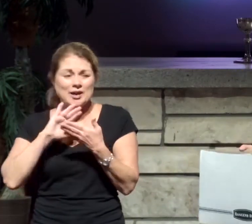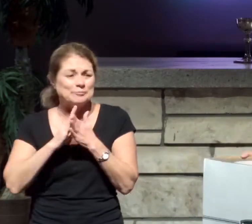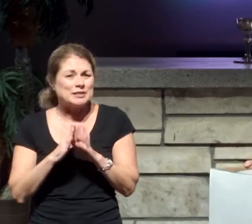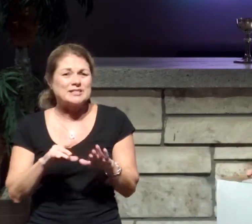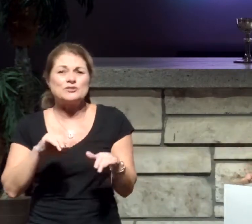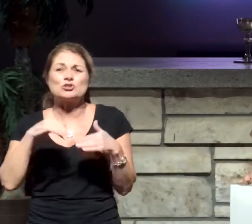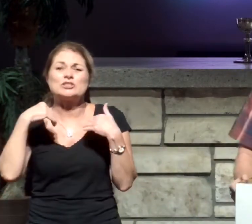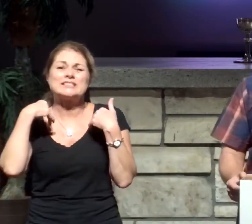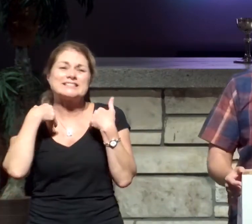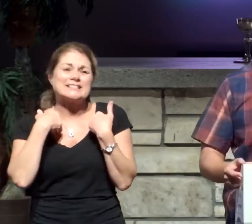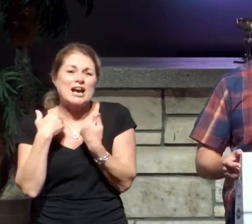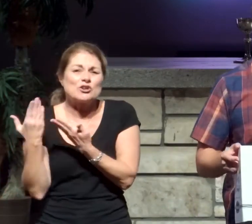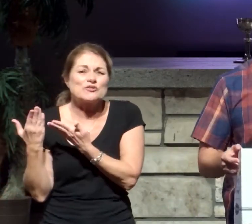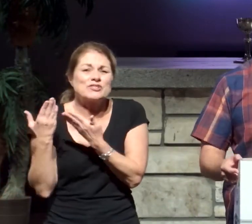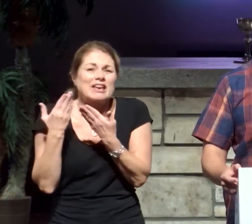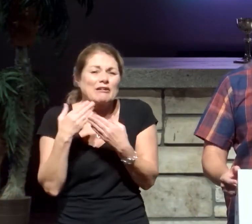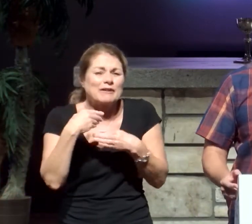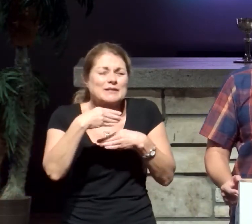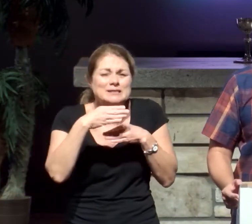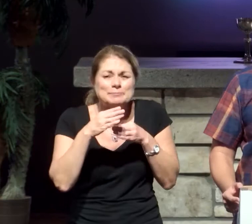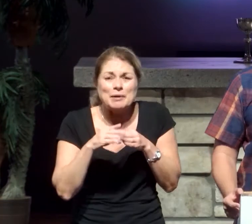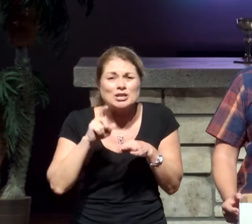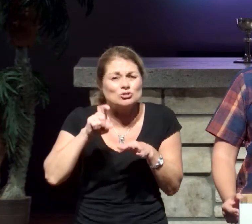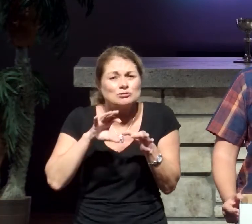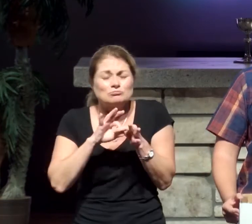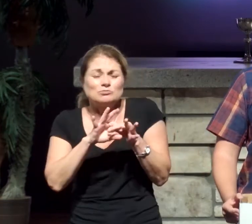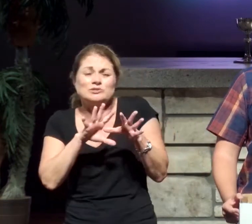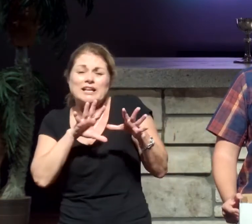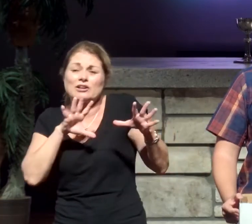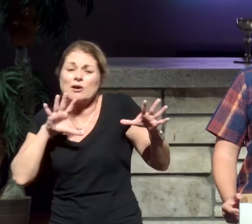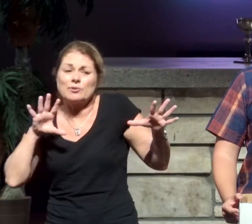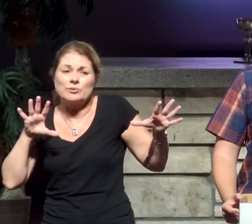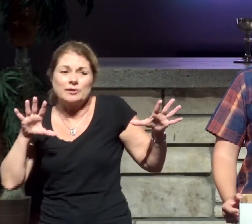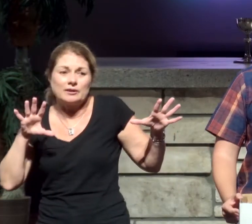your resentment towards that person, then you gotta let it go.